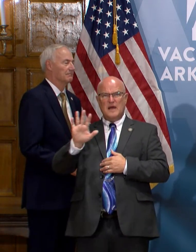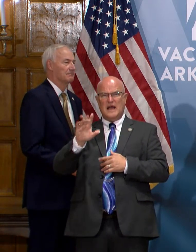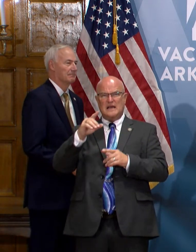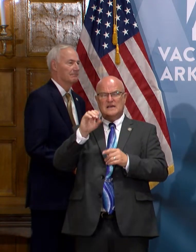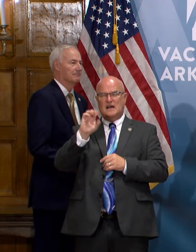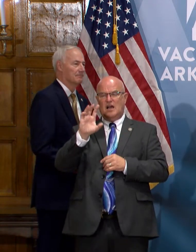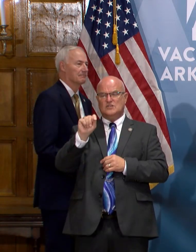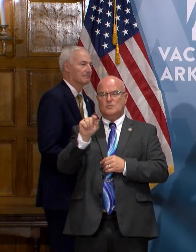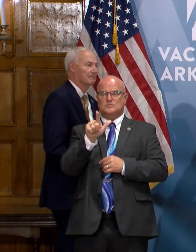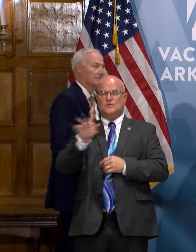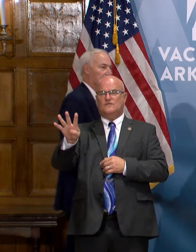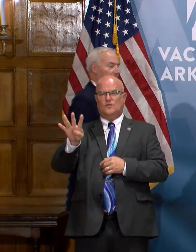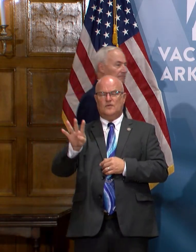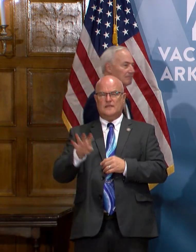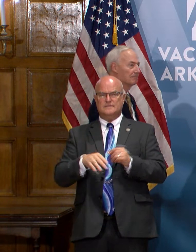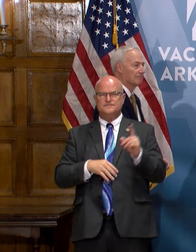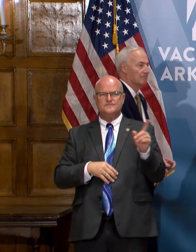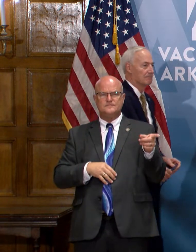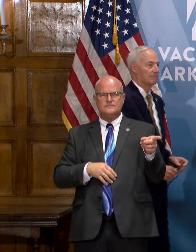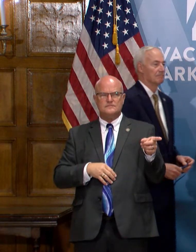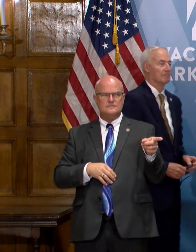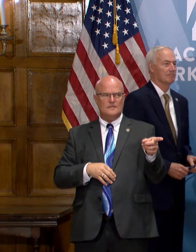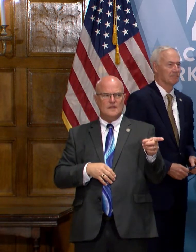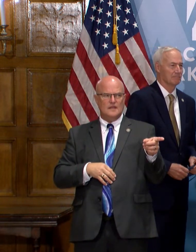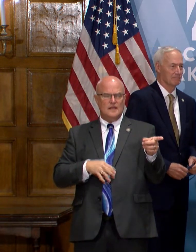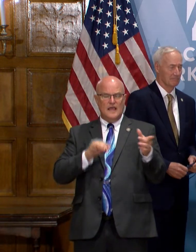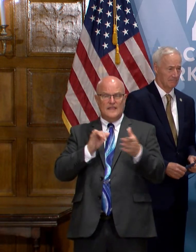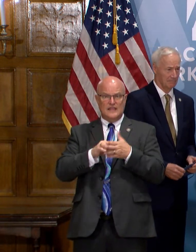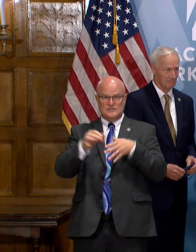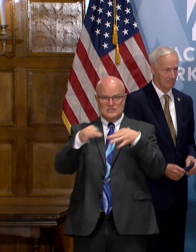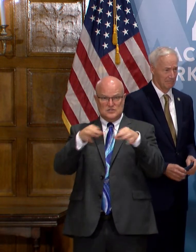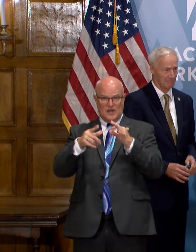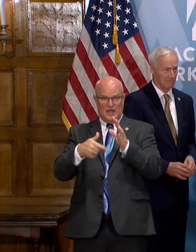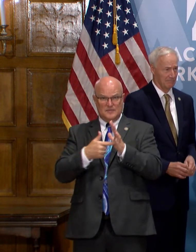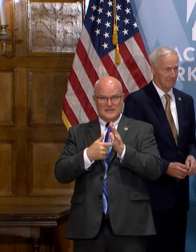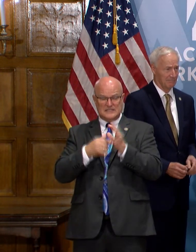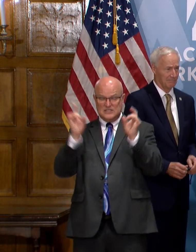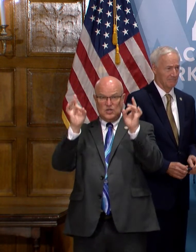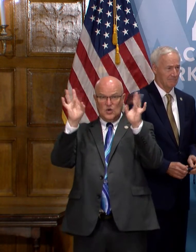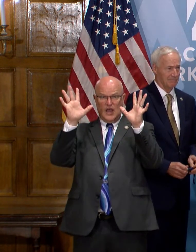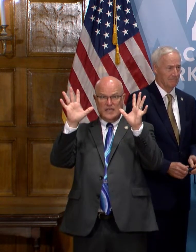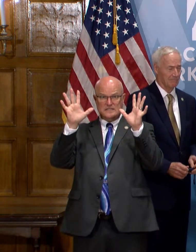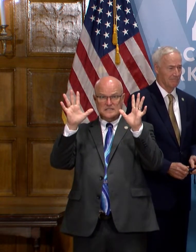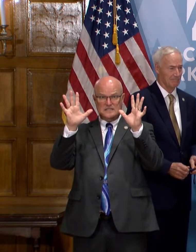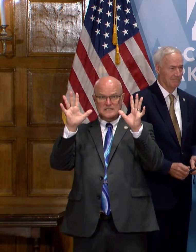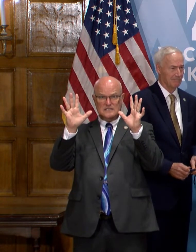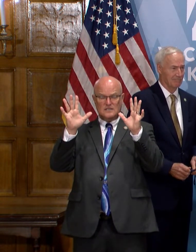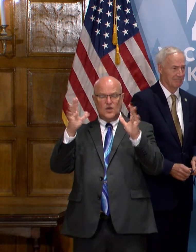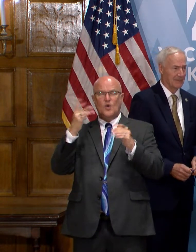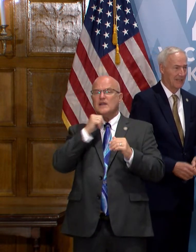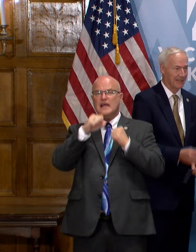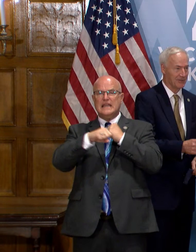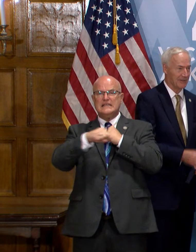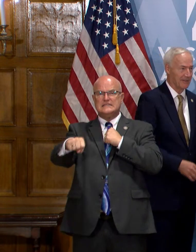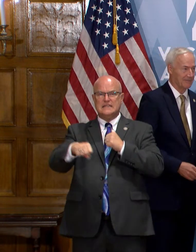of this month. And given the fact that you described this as a crisis, why aren't you extending?